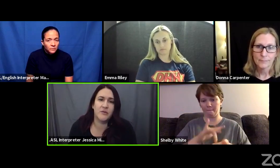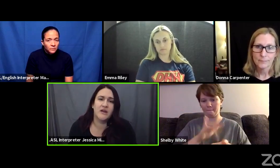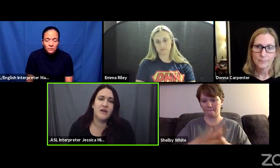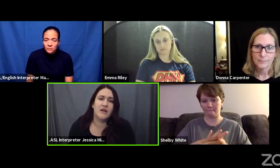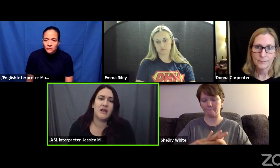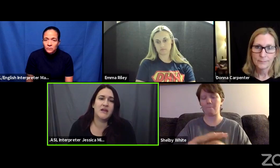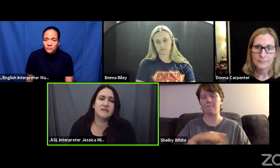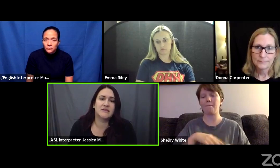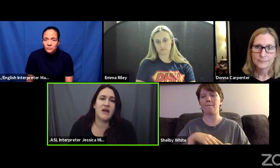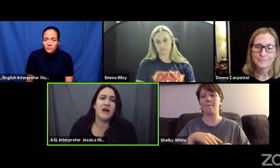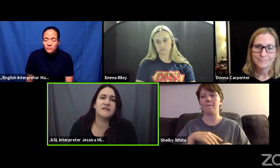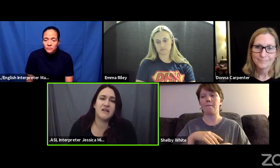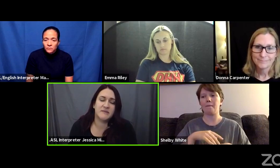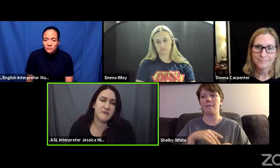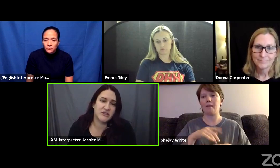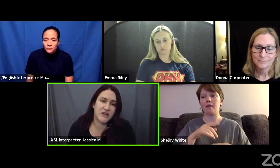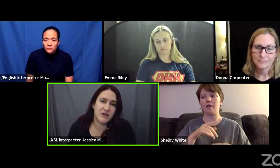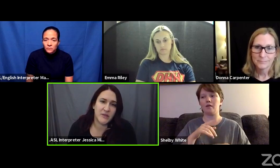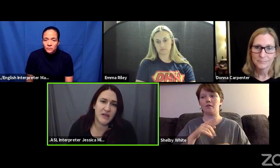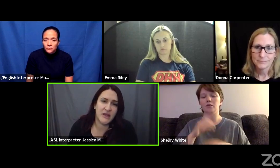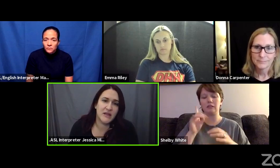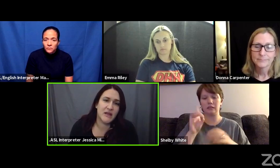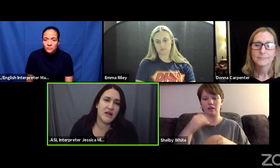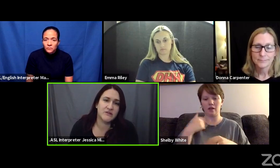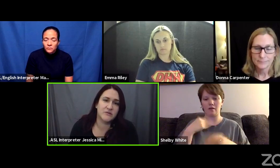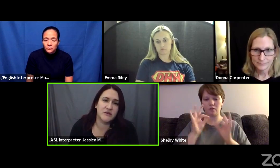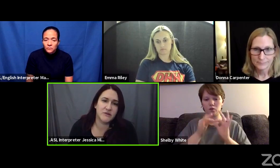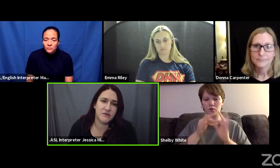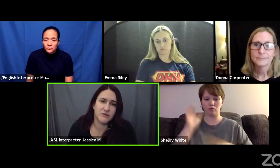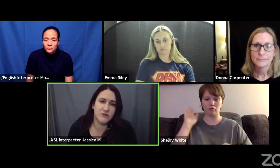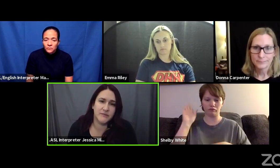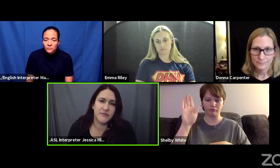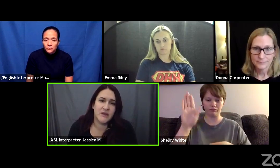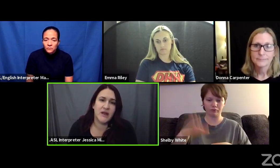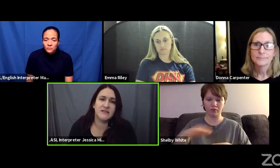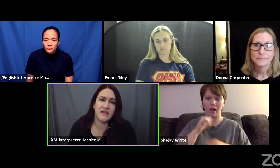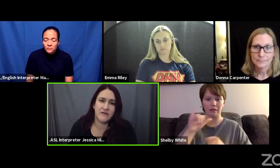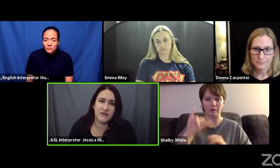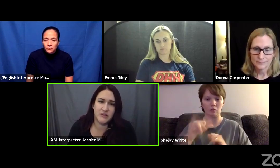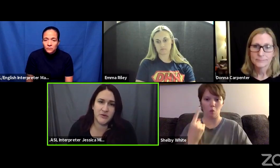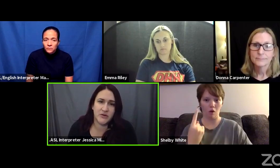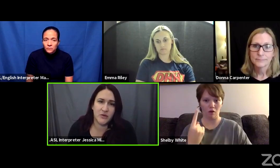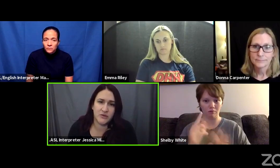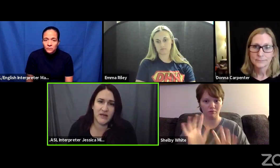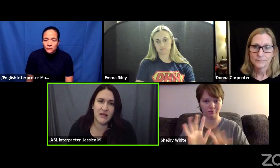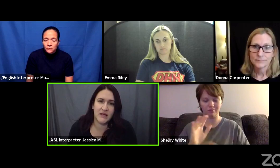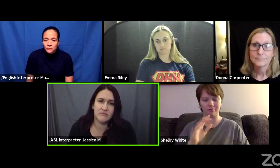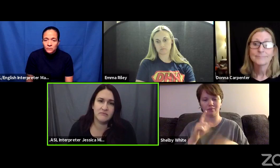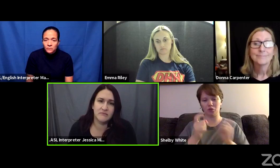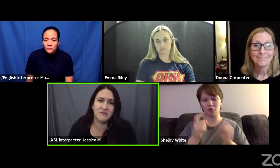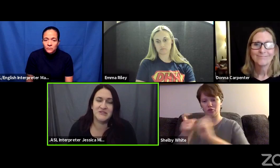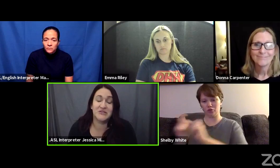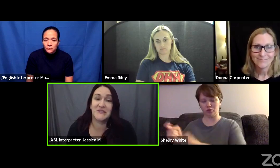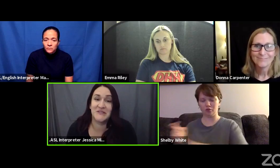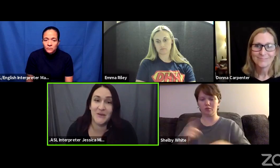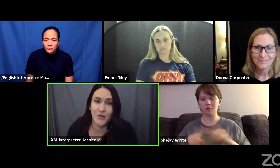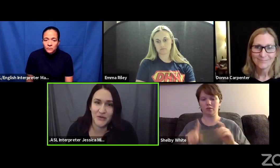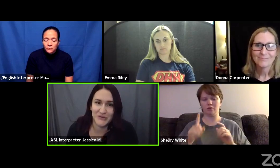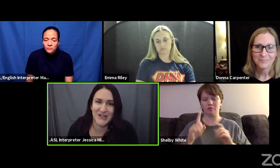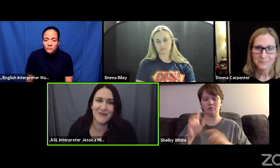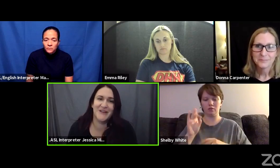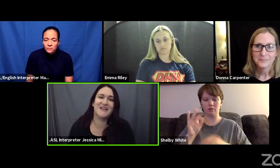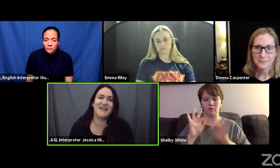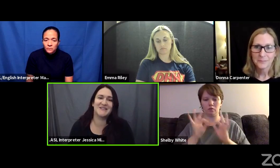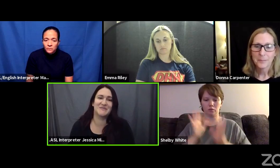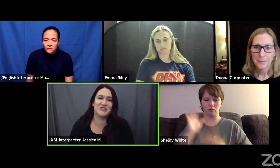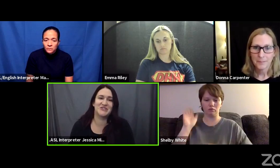my room, and I stopped speech therapy after middle school. I did have an interpreter the whole time. It wasn't just the same one the